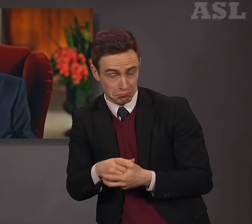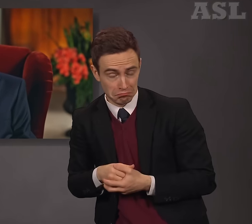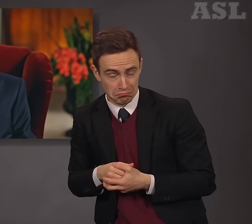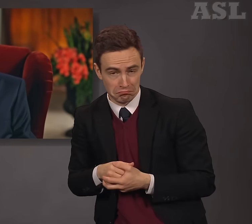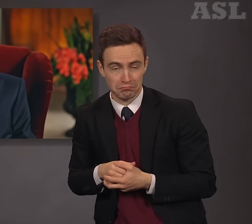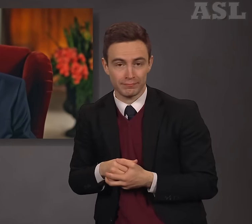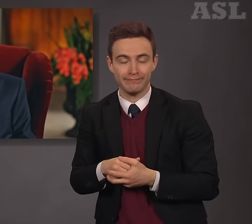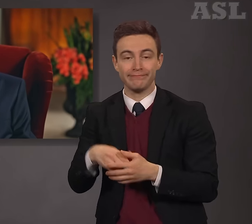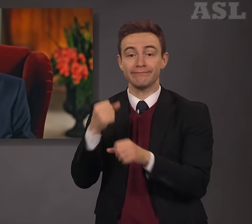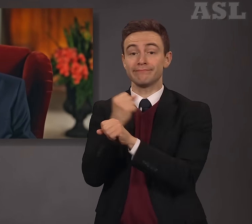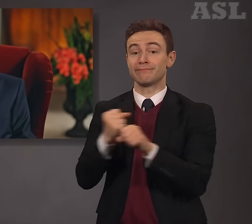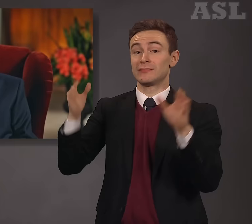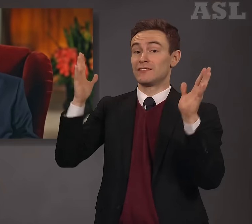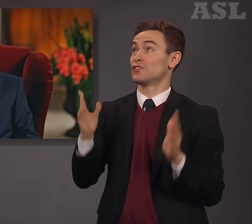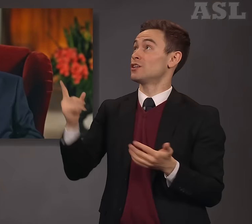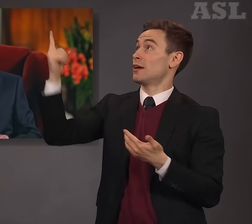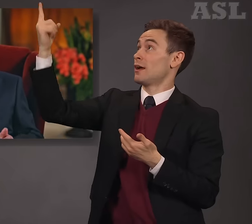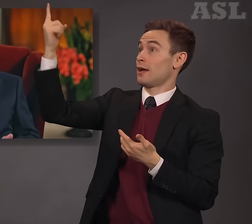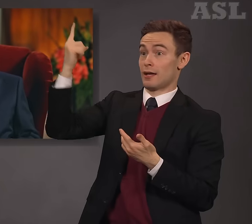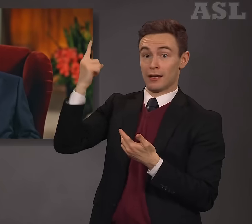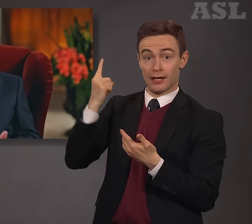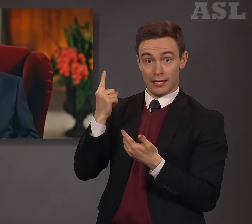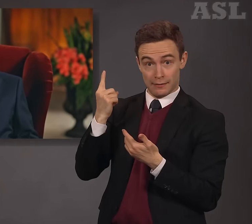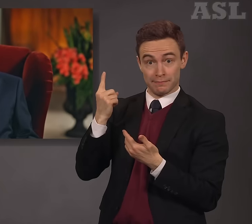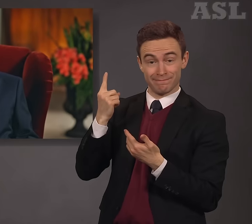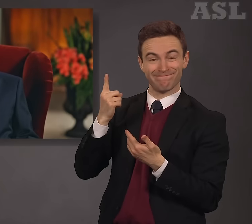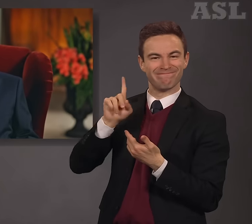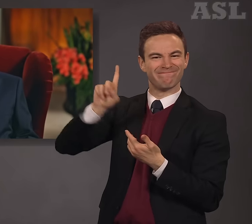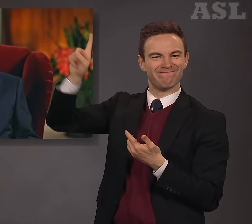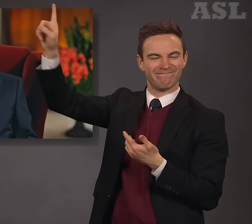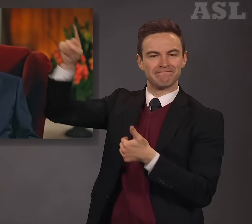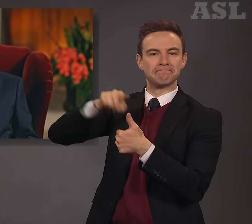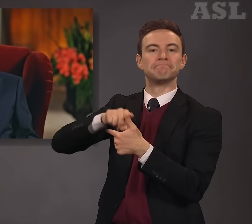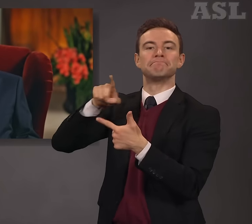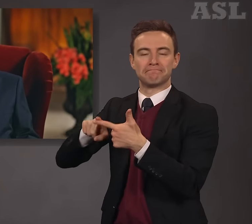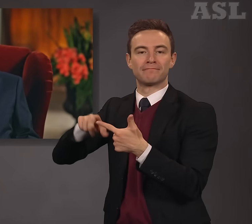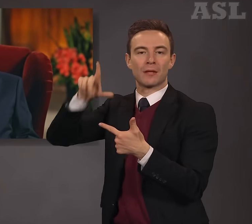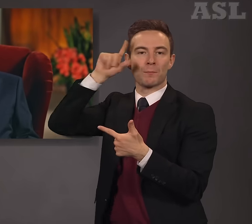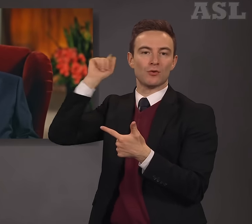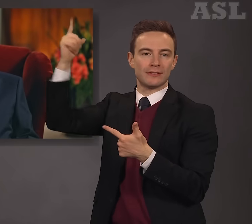Following the Savior's visitation, Moses